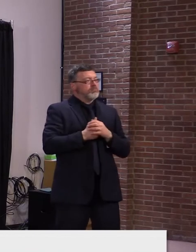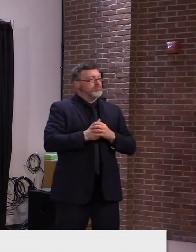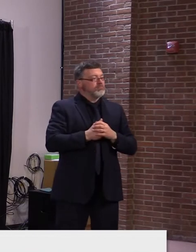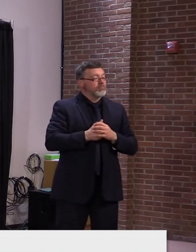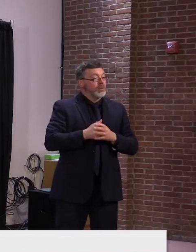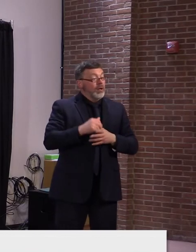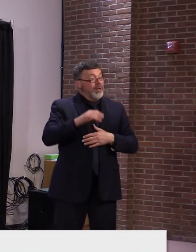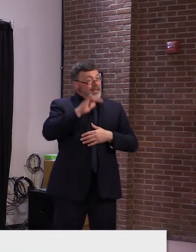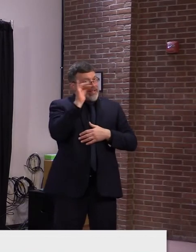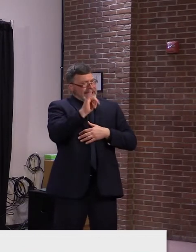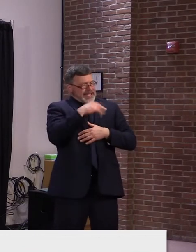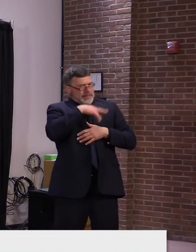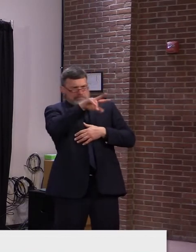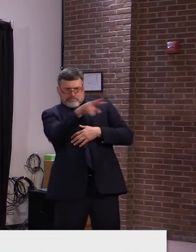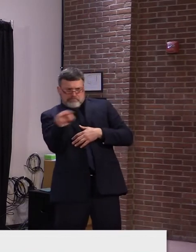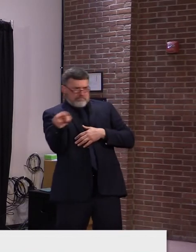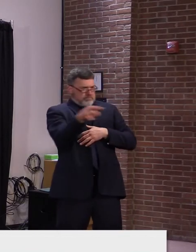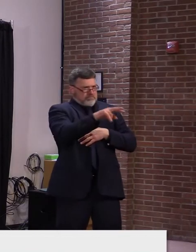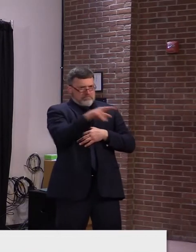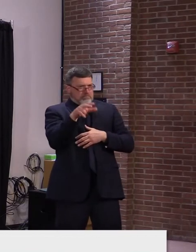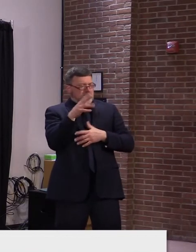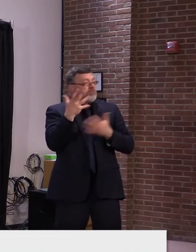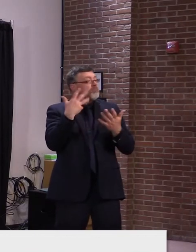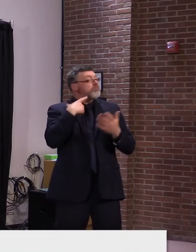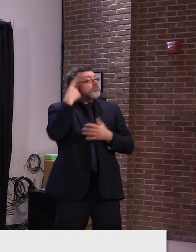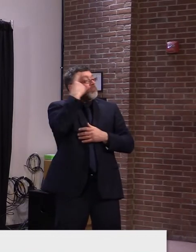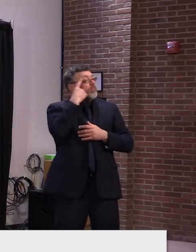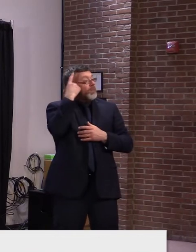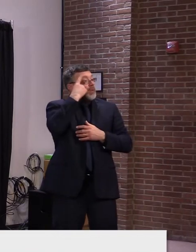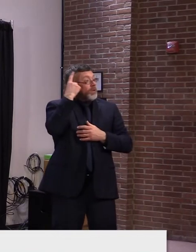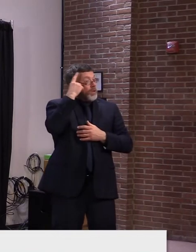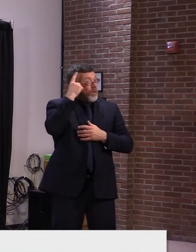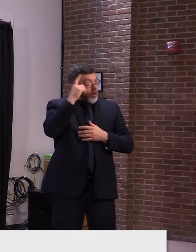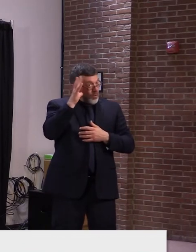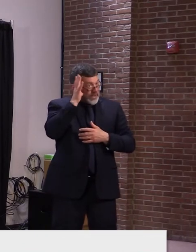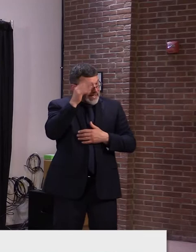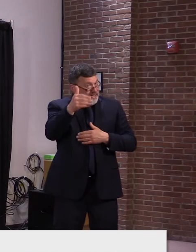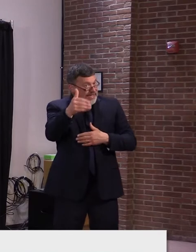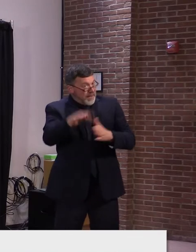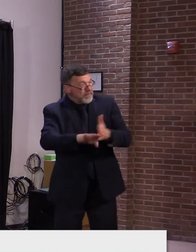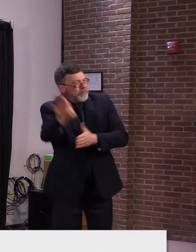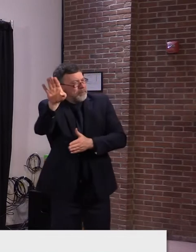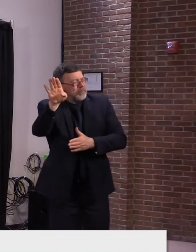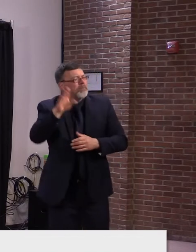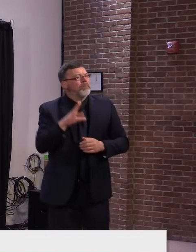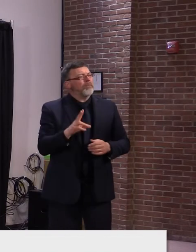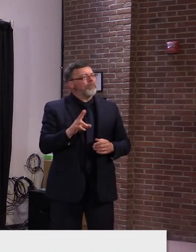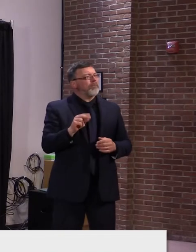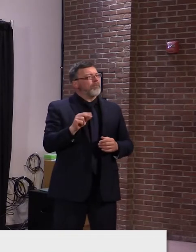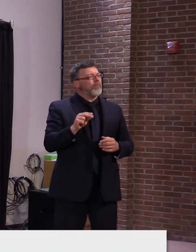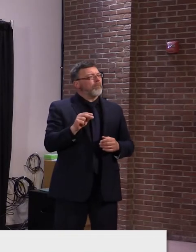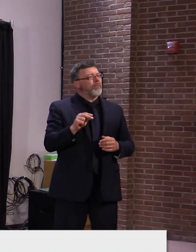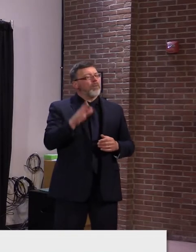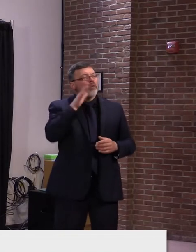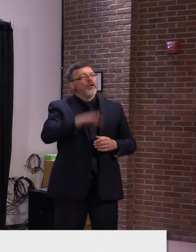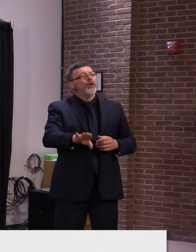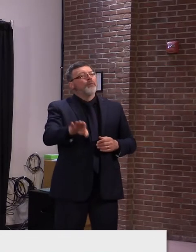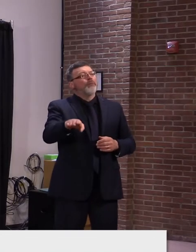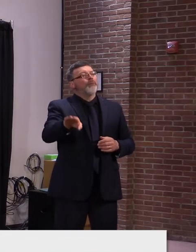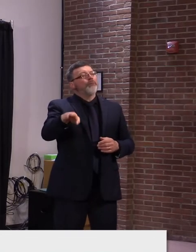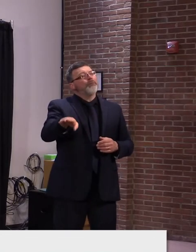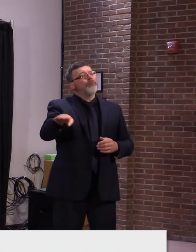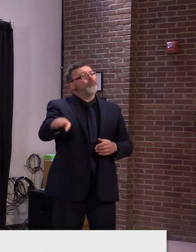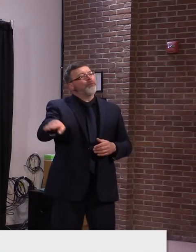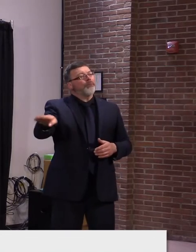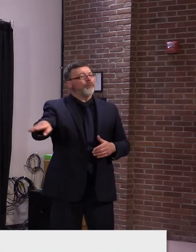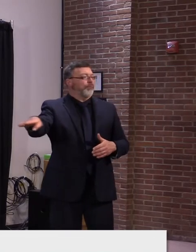an additional surge, it's just going to drag things on a little. So the tail of that epidemic curve